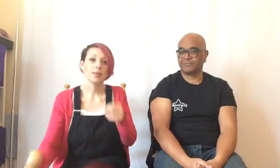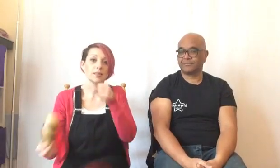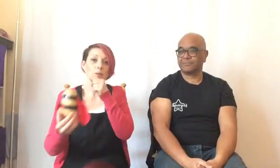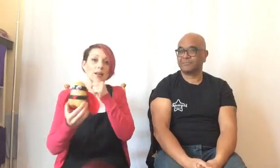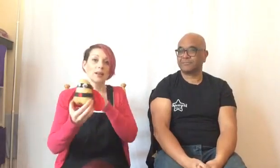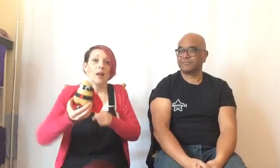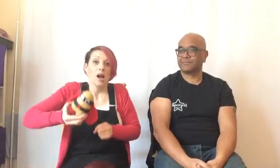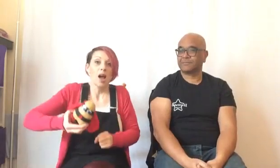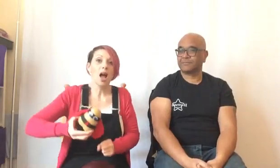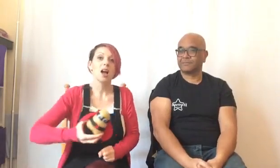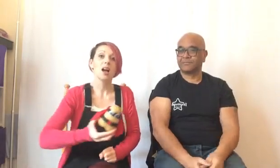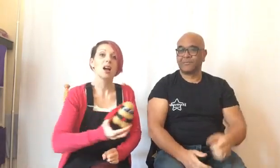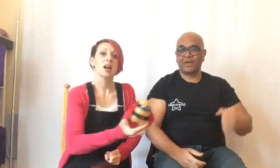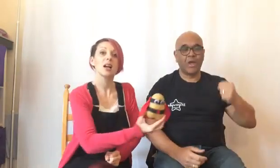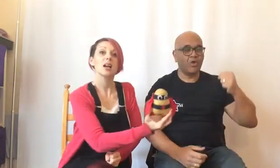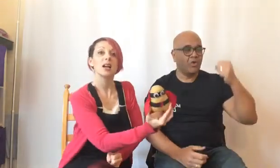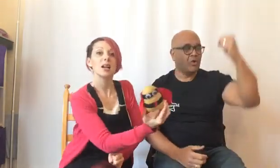this little man.